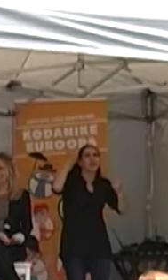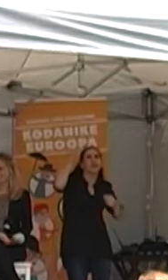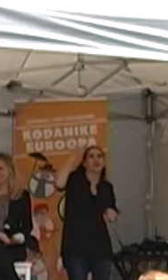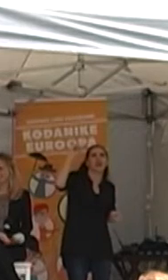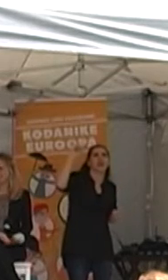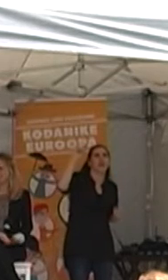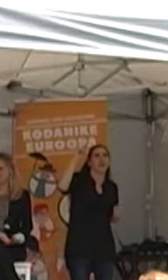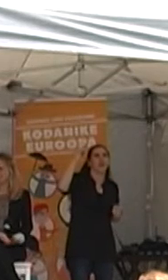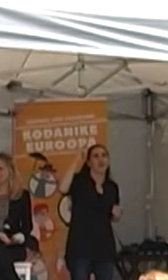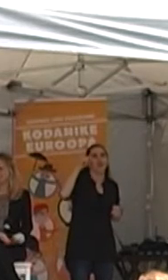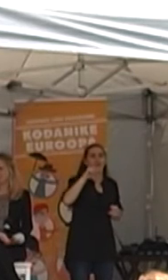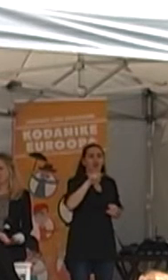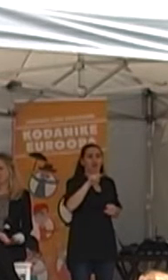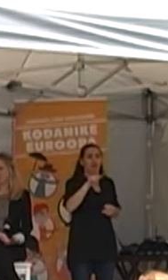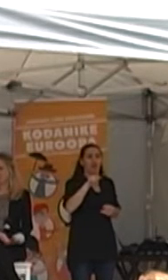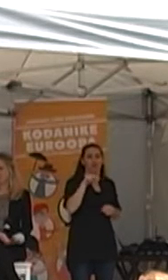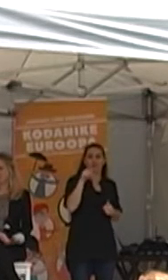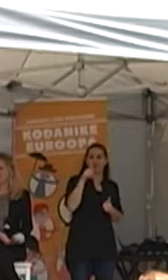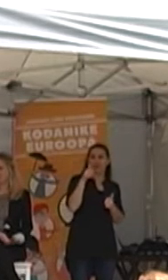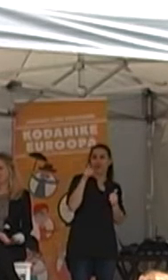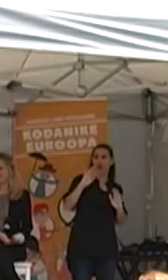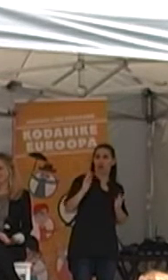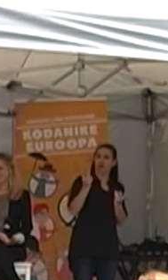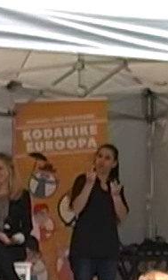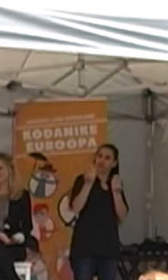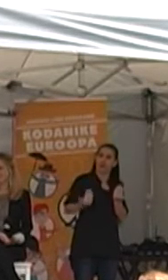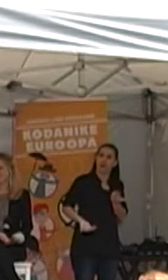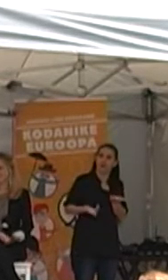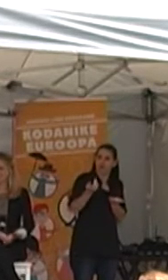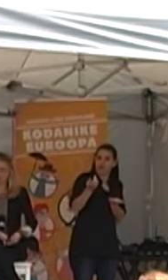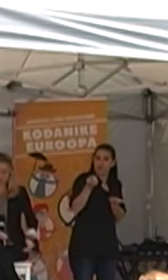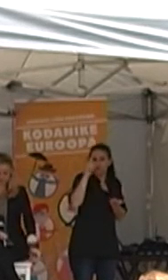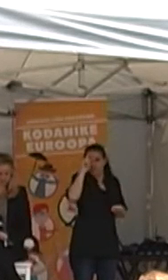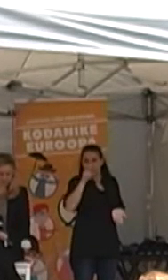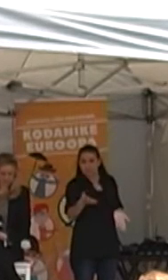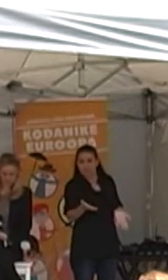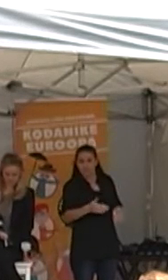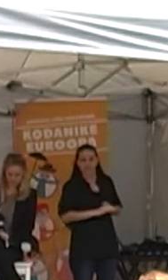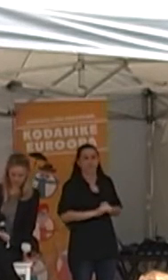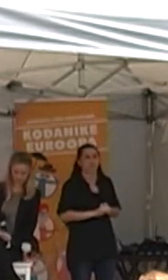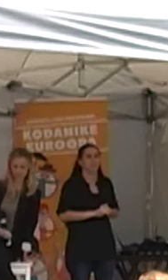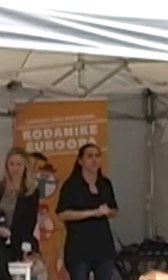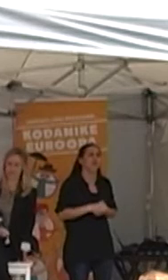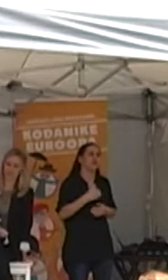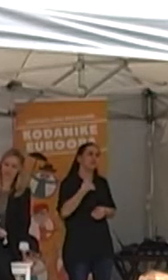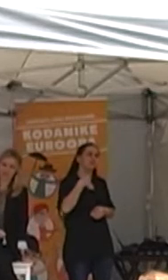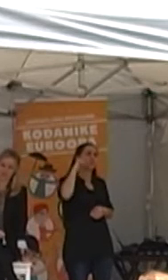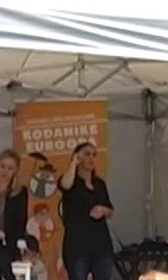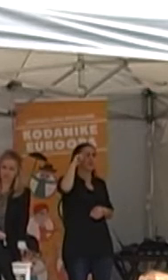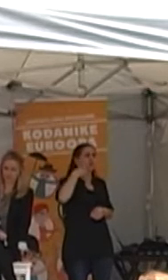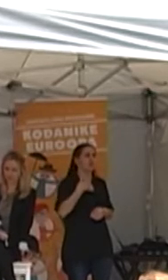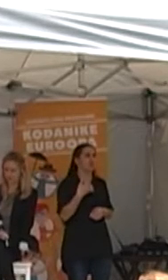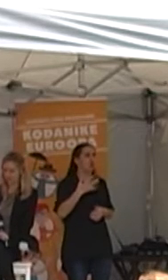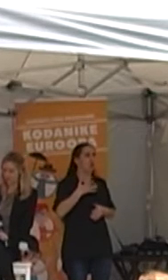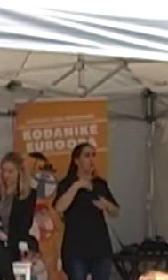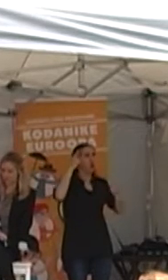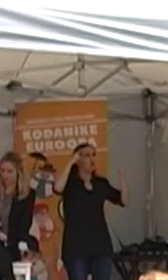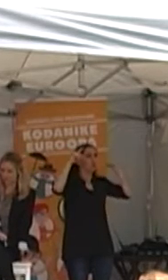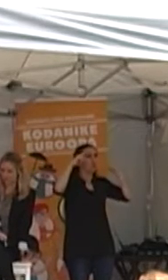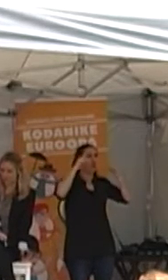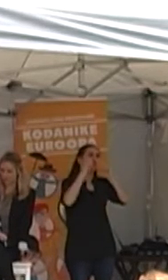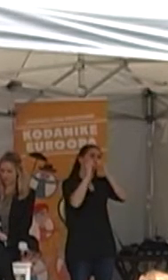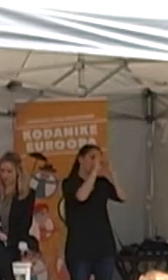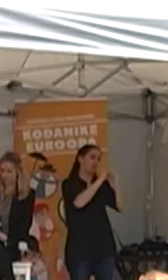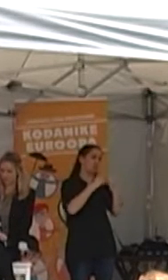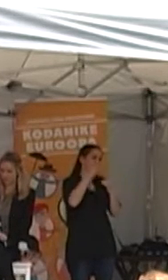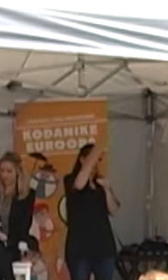look, isn't this a good way of living? And I think in my utopia, 10 years from now, which